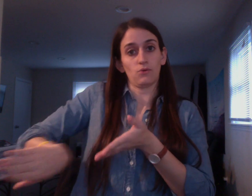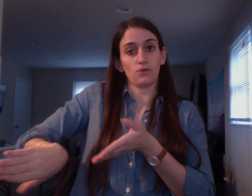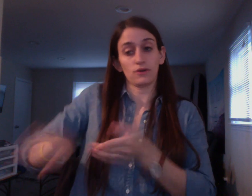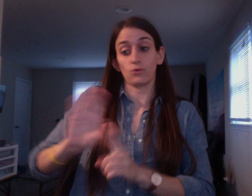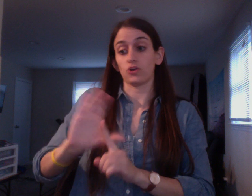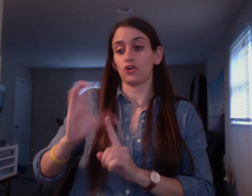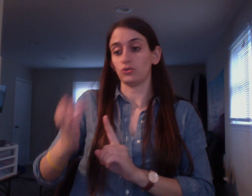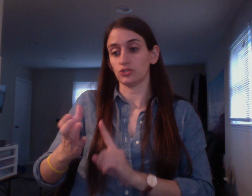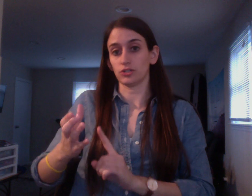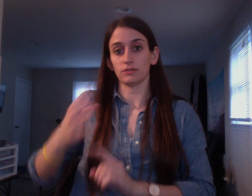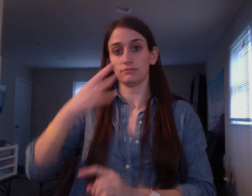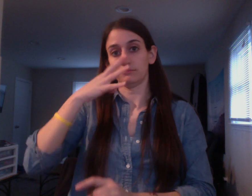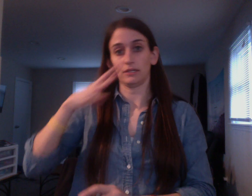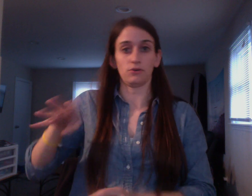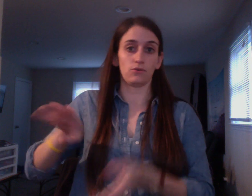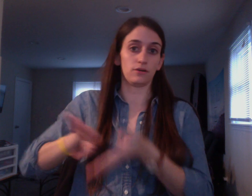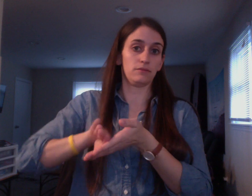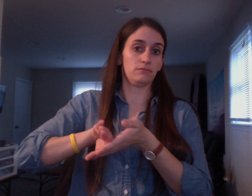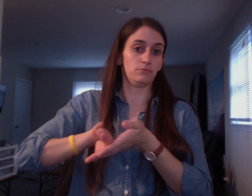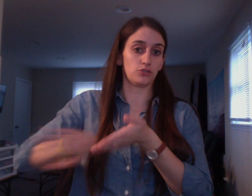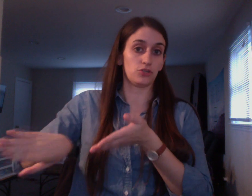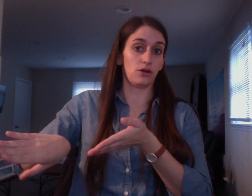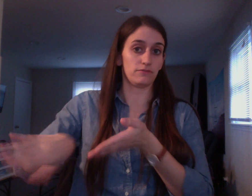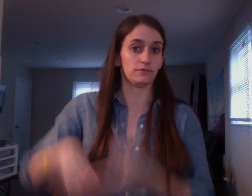ignored, or culture, ignored, pushed off.